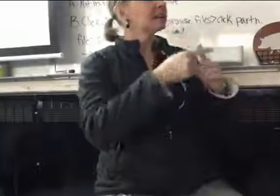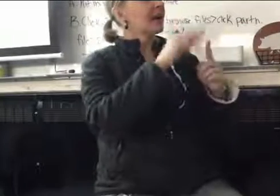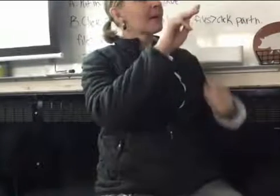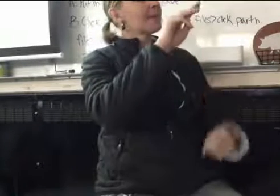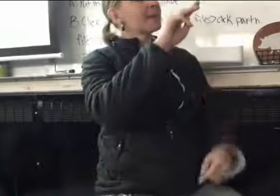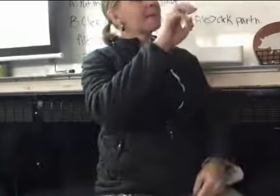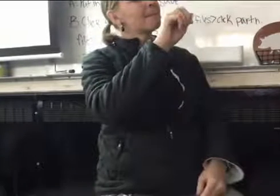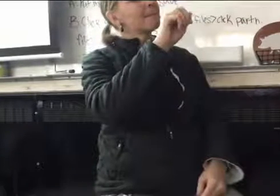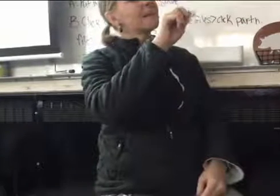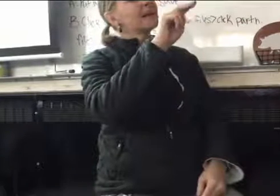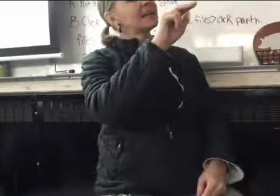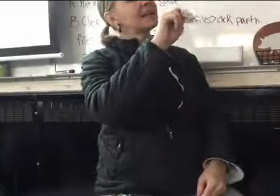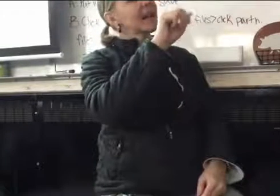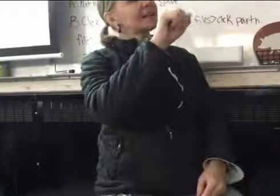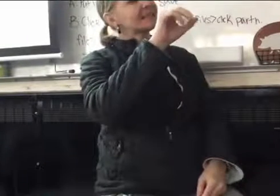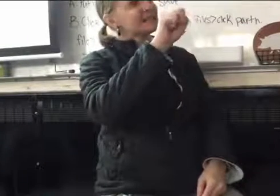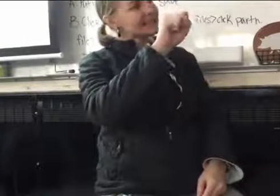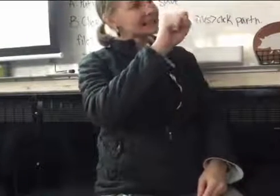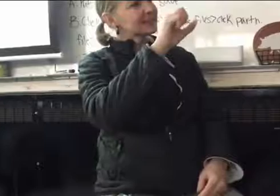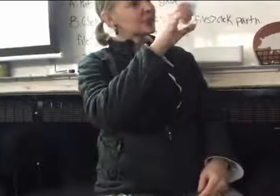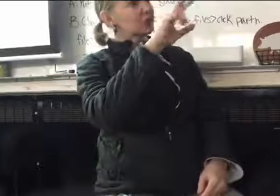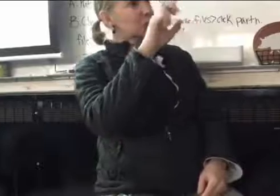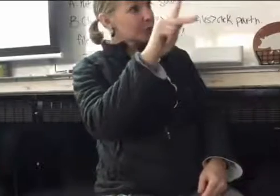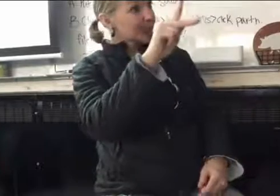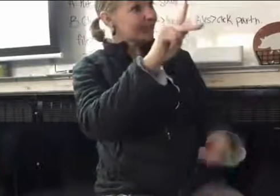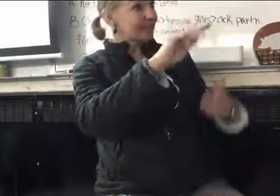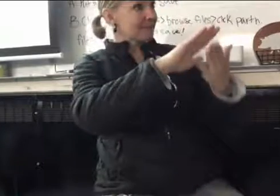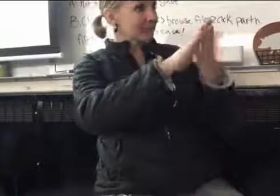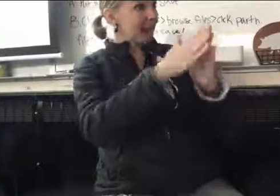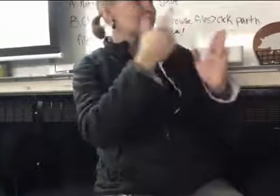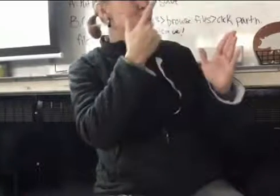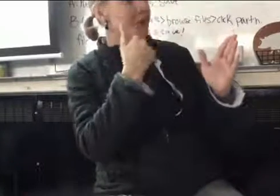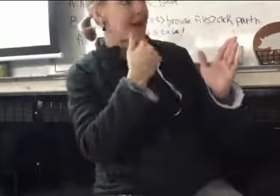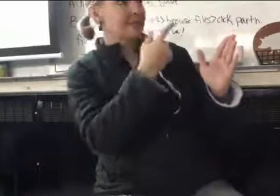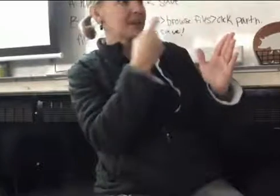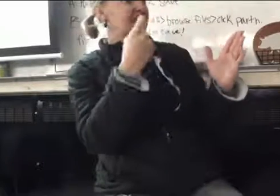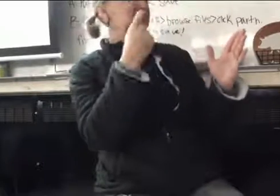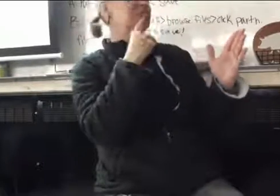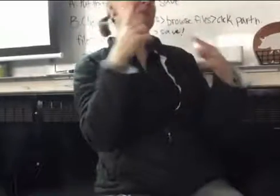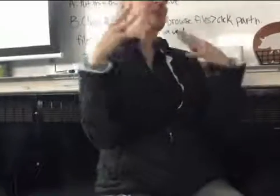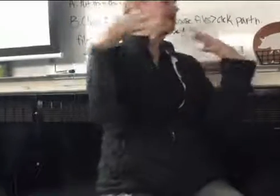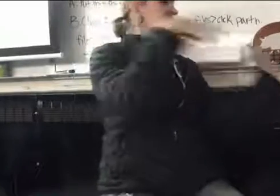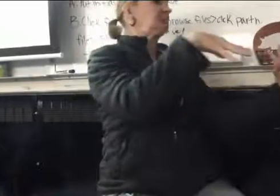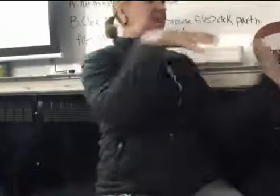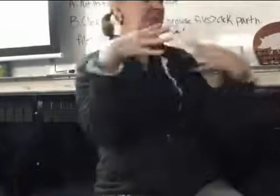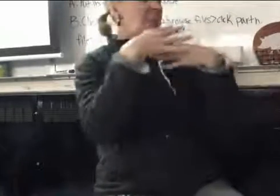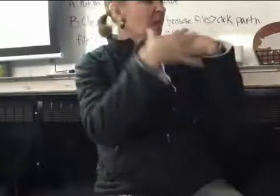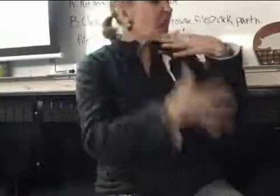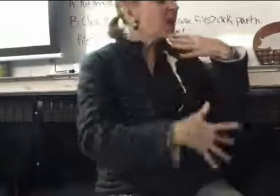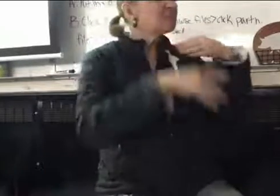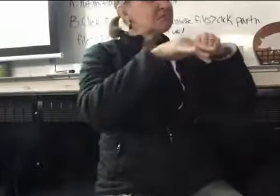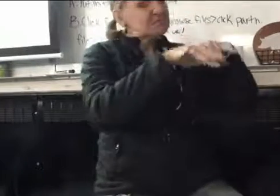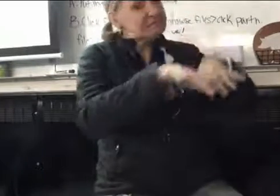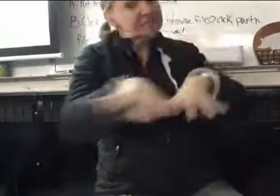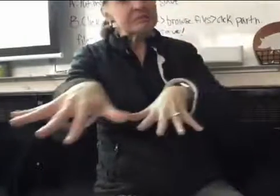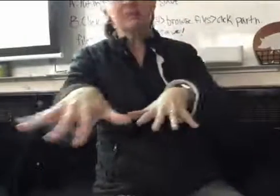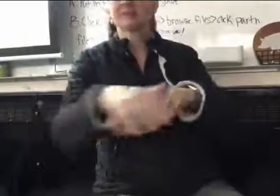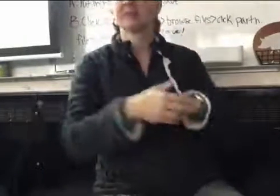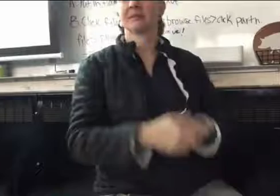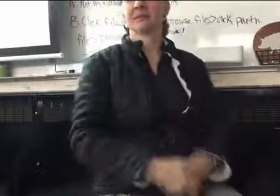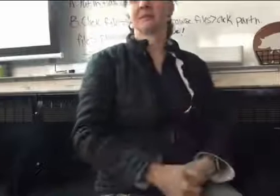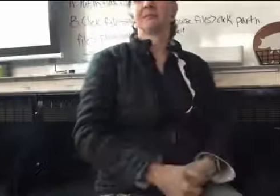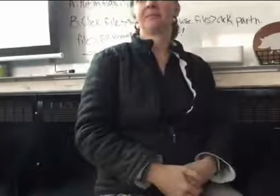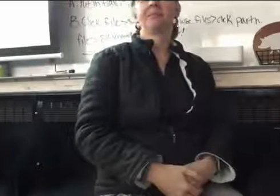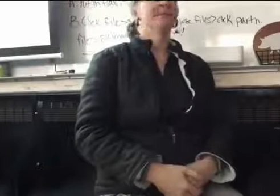the blood red, right? It was complete hell because of the fact that this thing was a massive disaster. Yes, I just swore. Sorry.